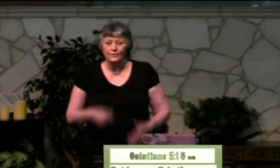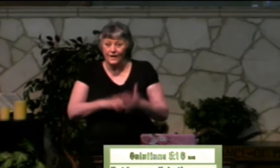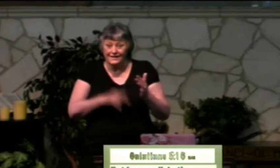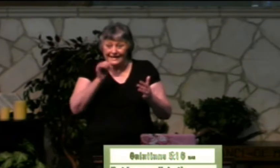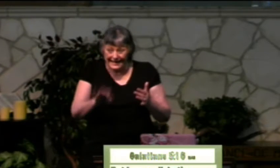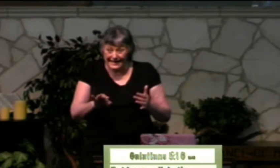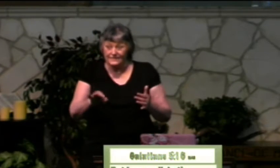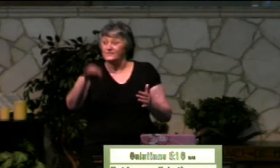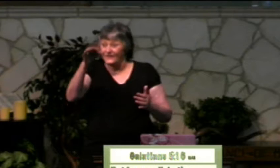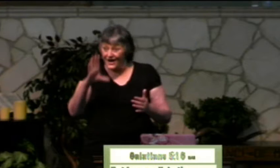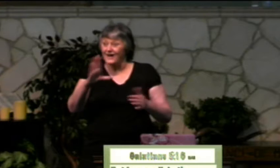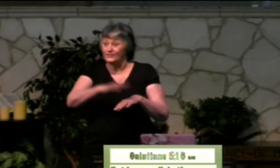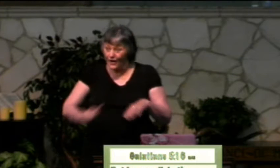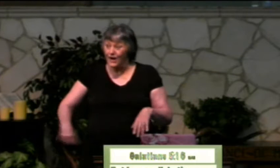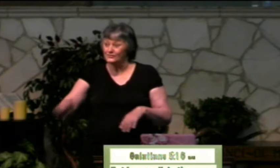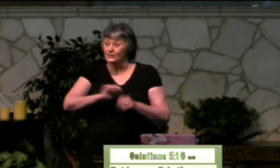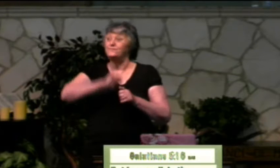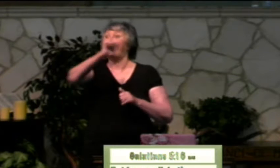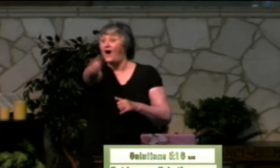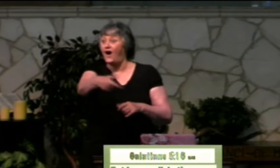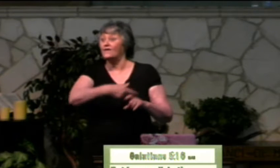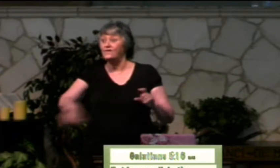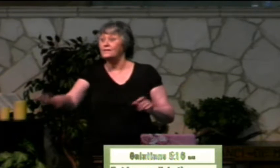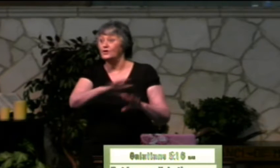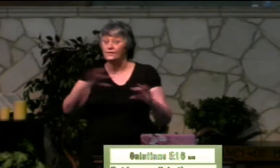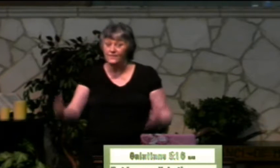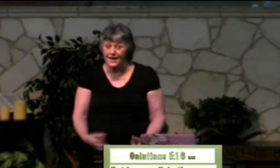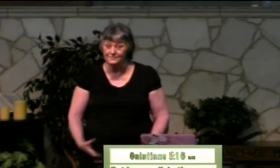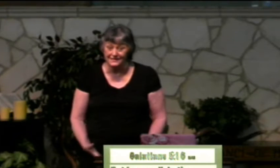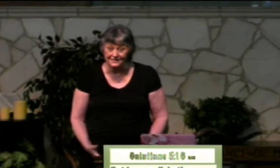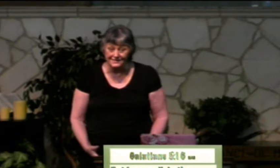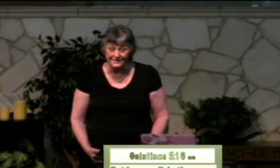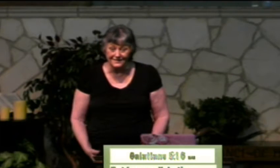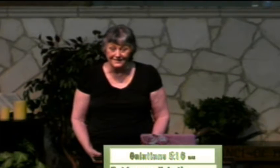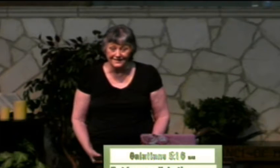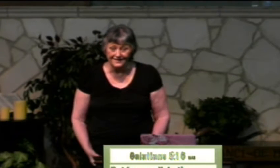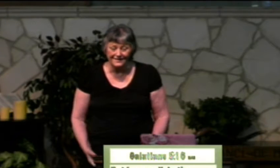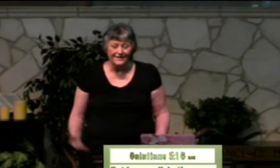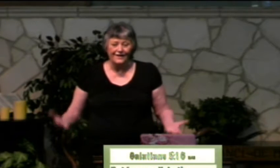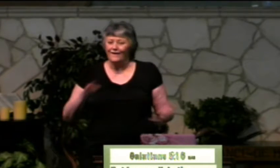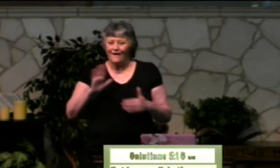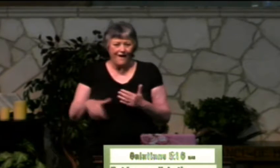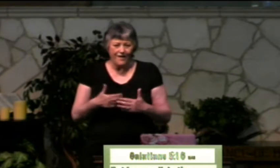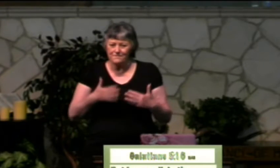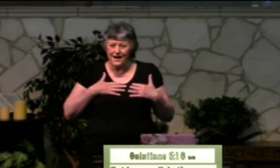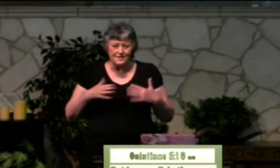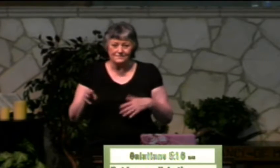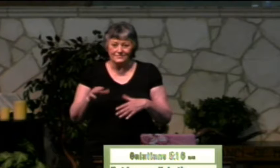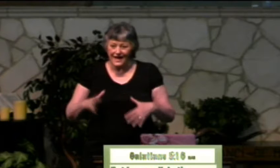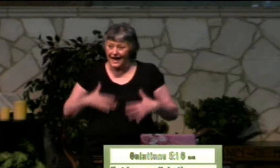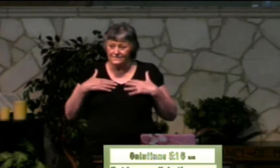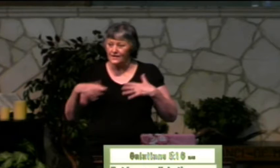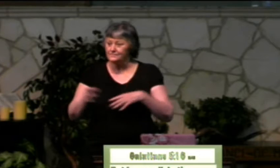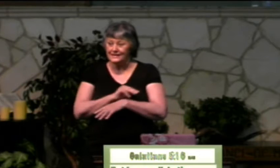What if God calls you far from your family? All my life